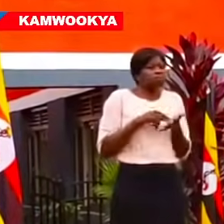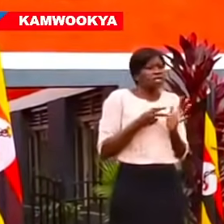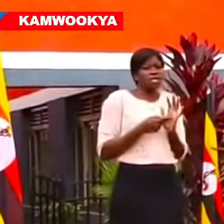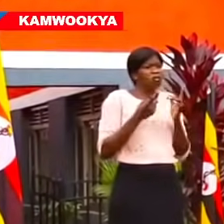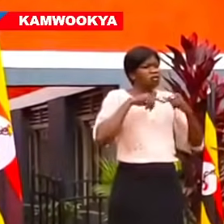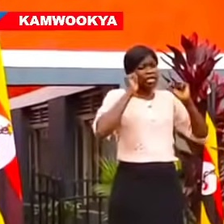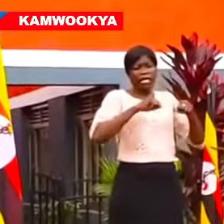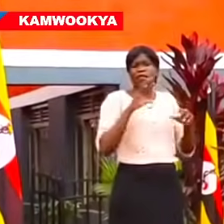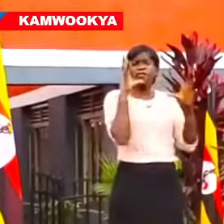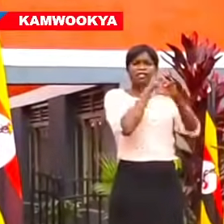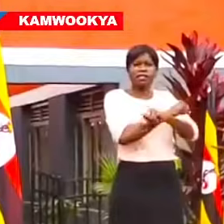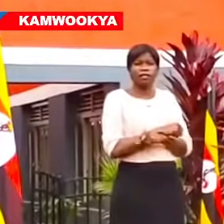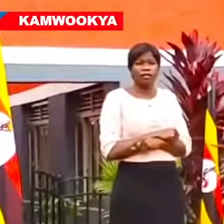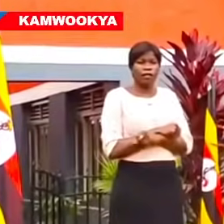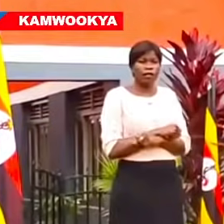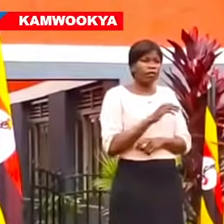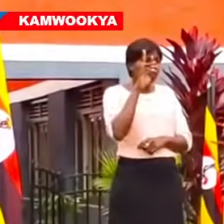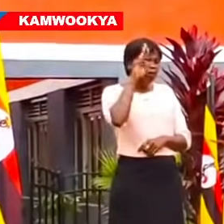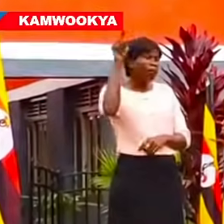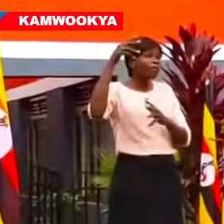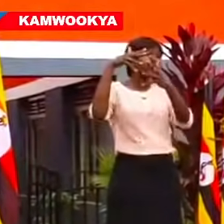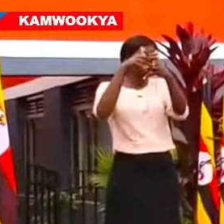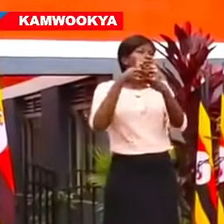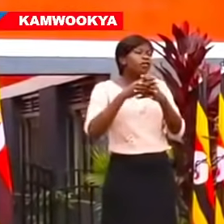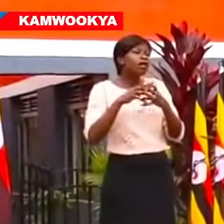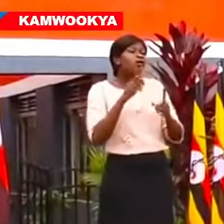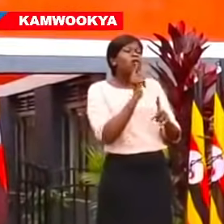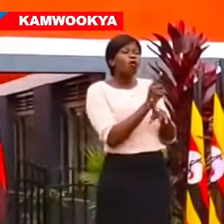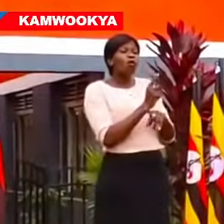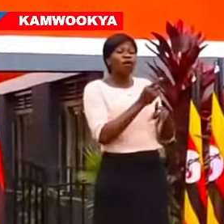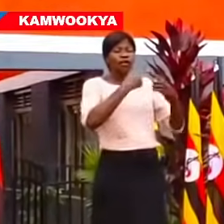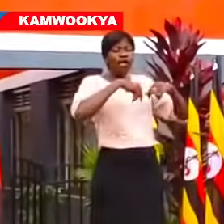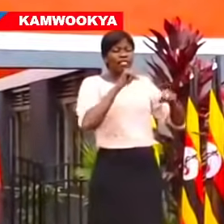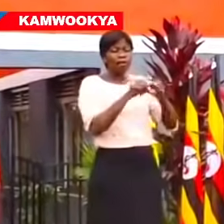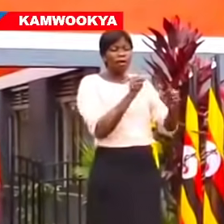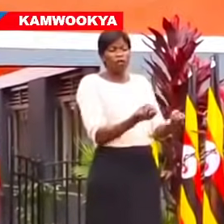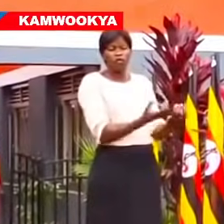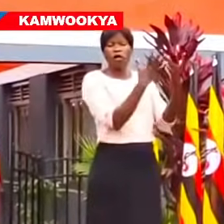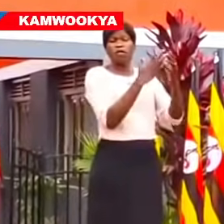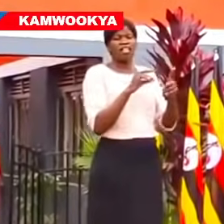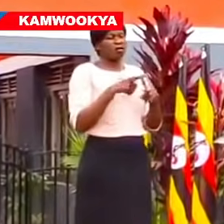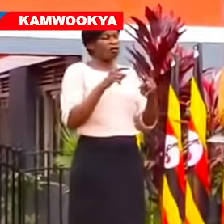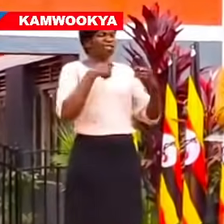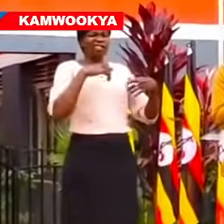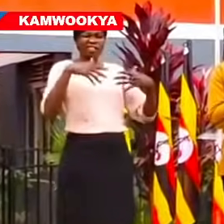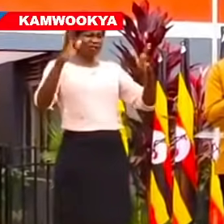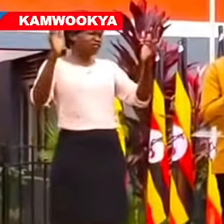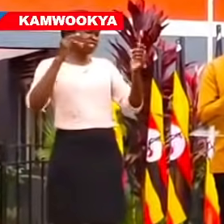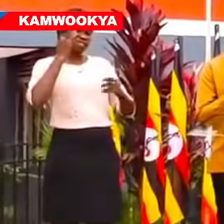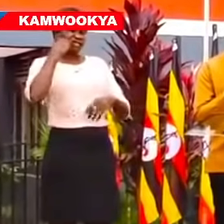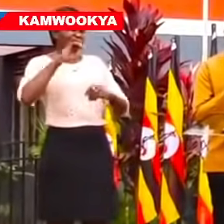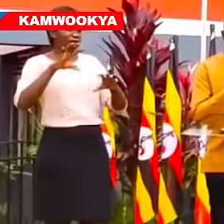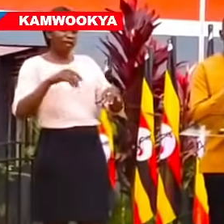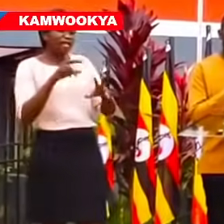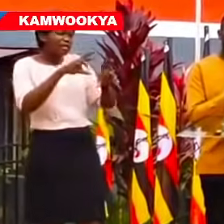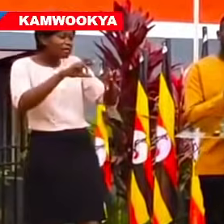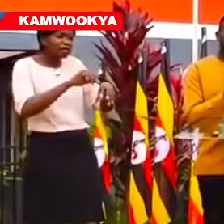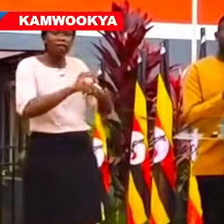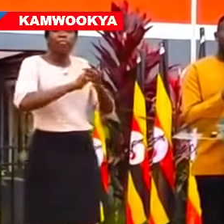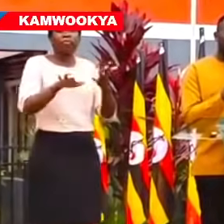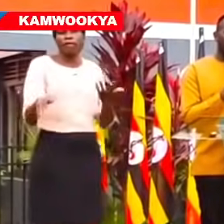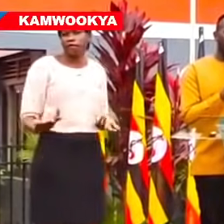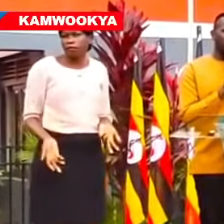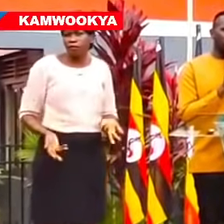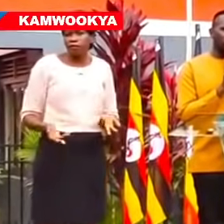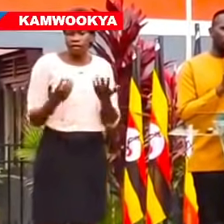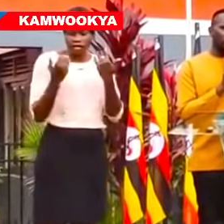today. The UK warned us about bombings, but we didn't take it serious. We did not do our research as should have been.